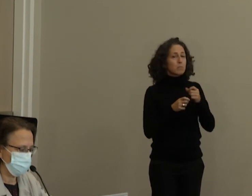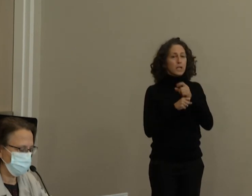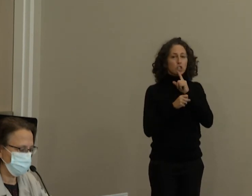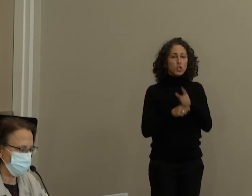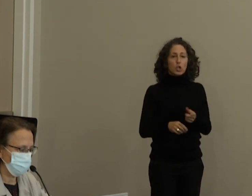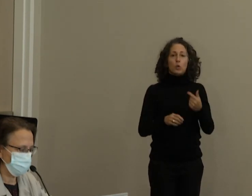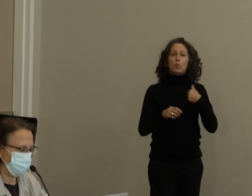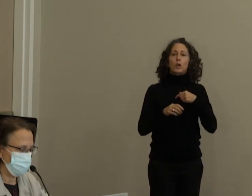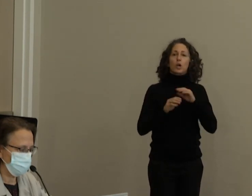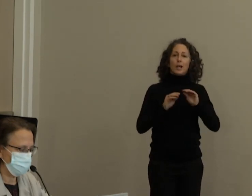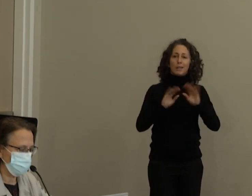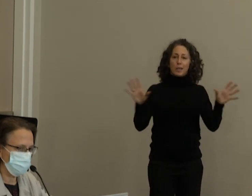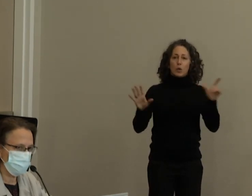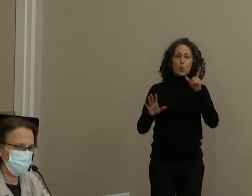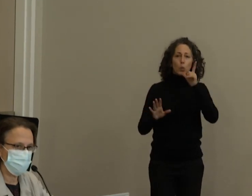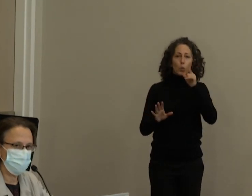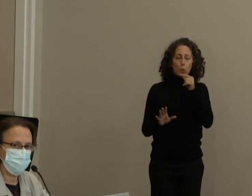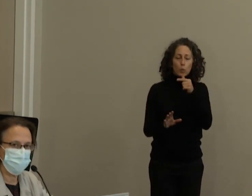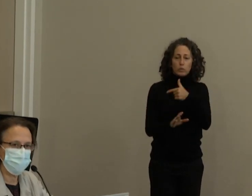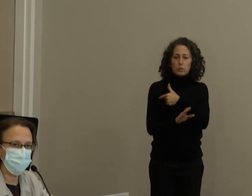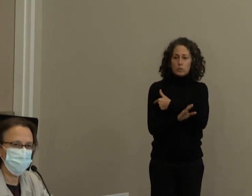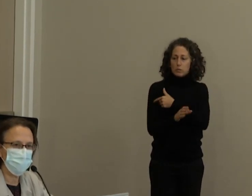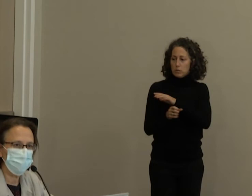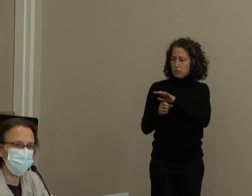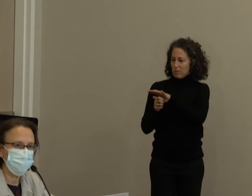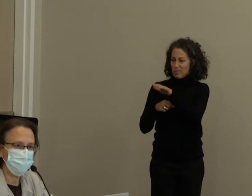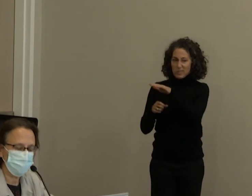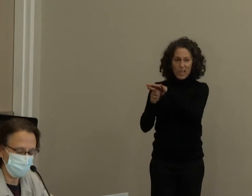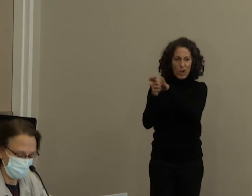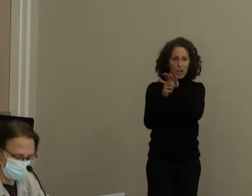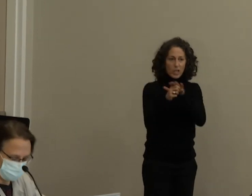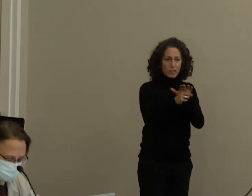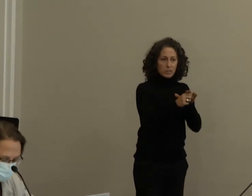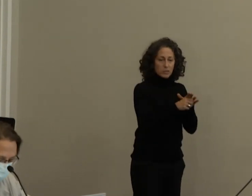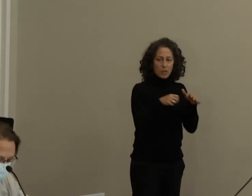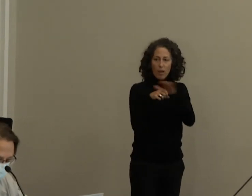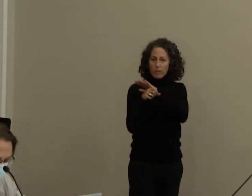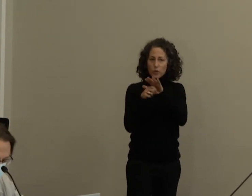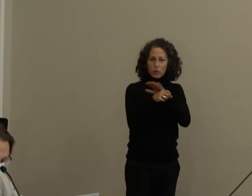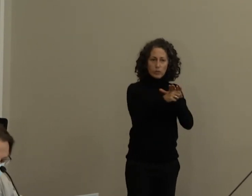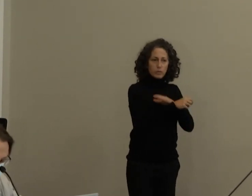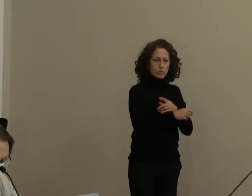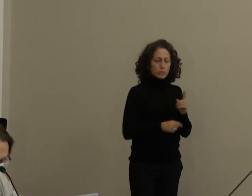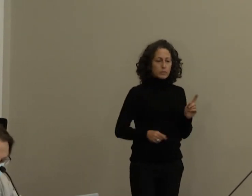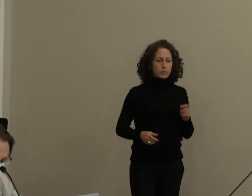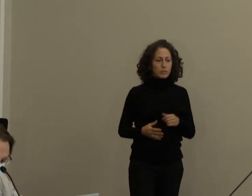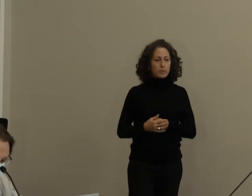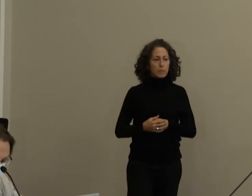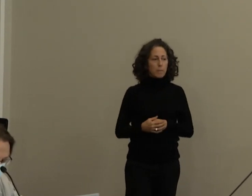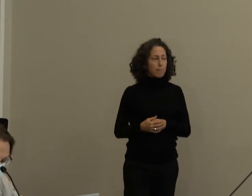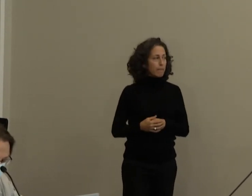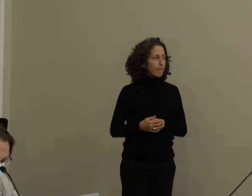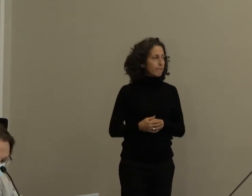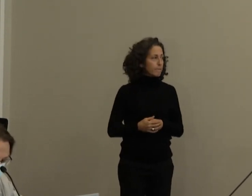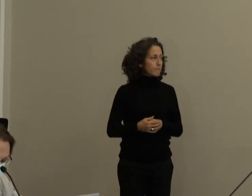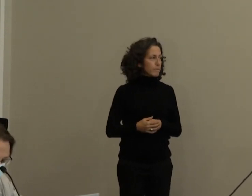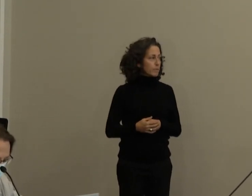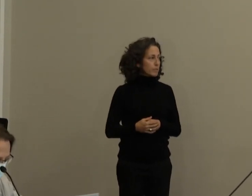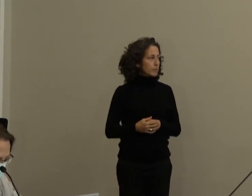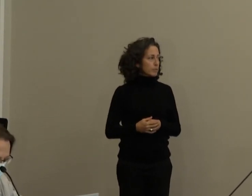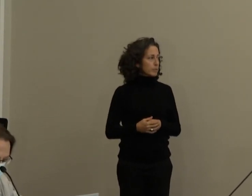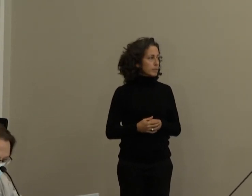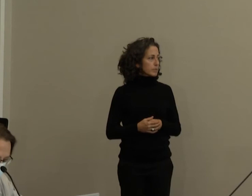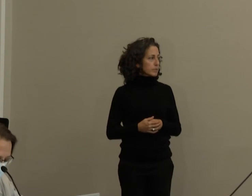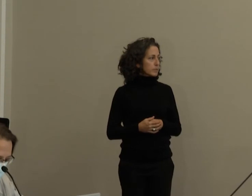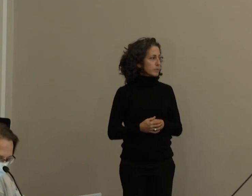how much had been used, and so forth. Thanks. Okay, just a quick follow-up. Is that 1,000 part of the 20,000 or in addition